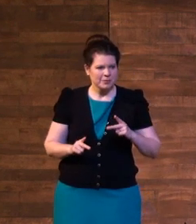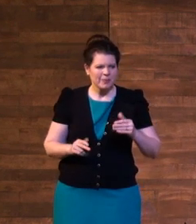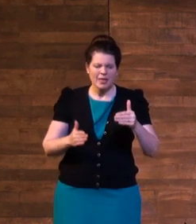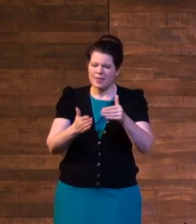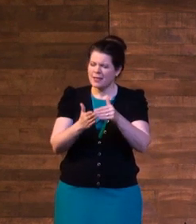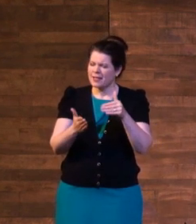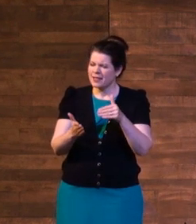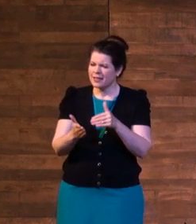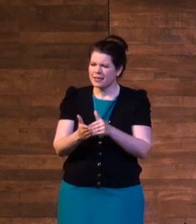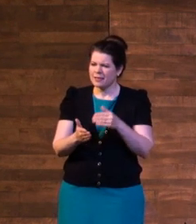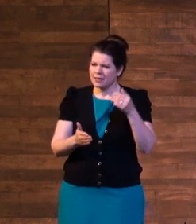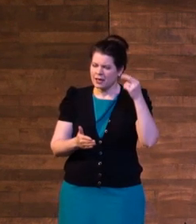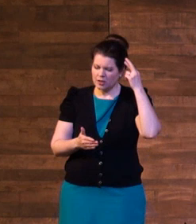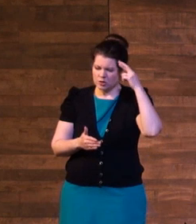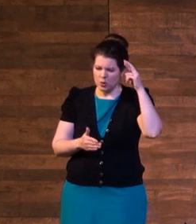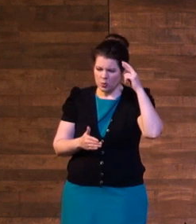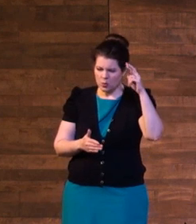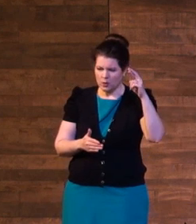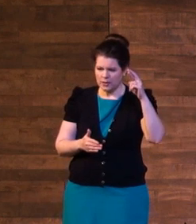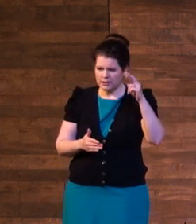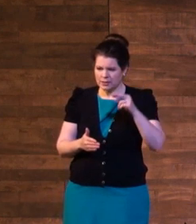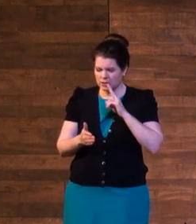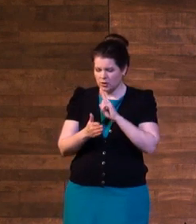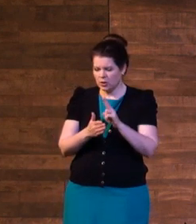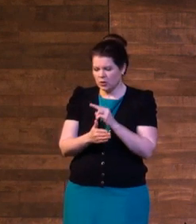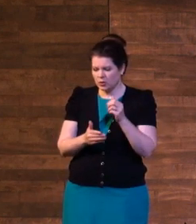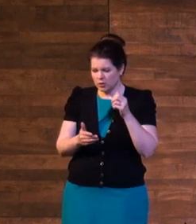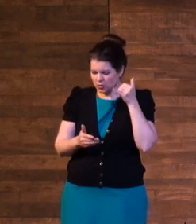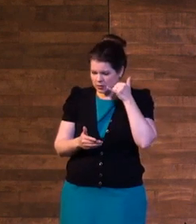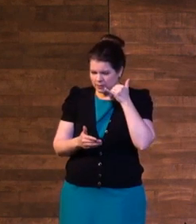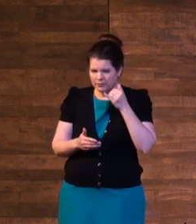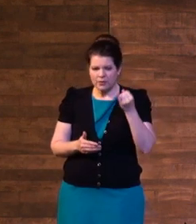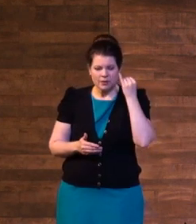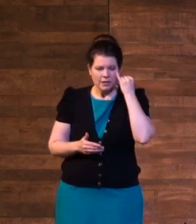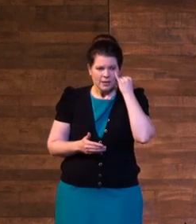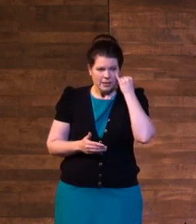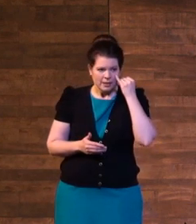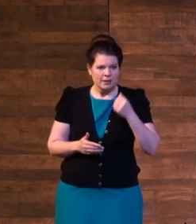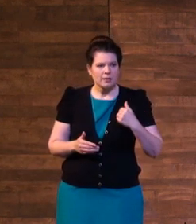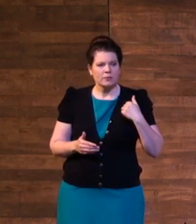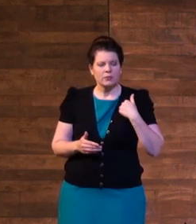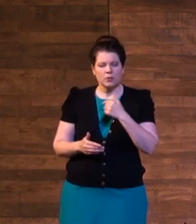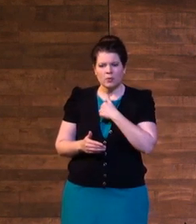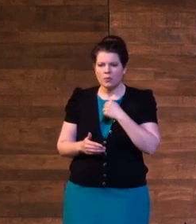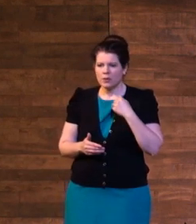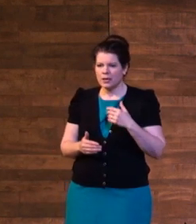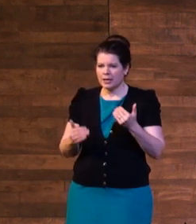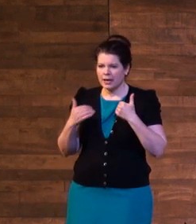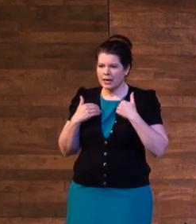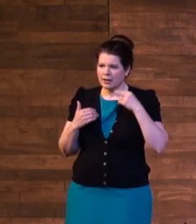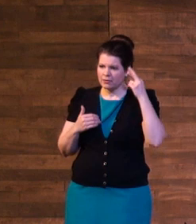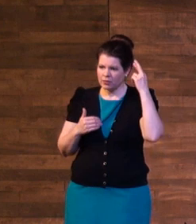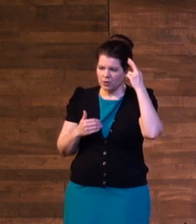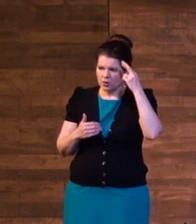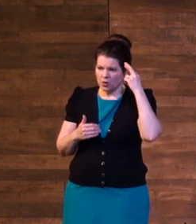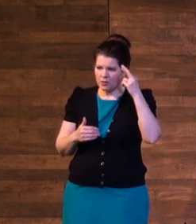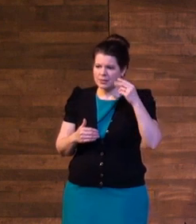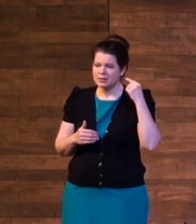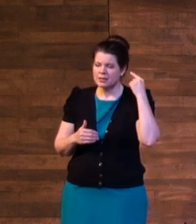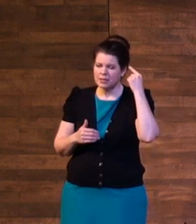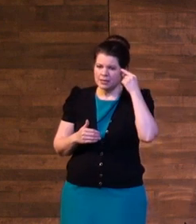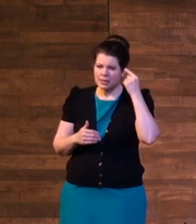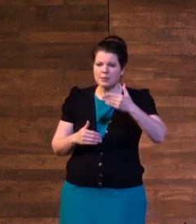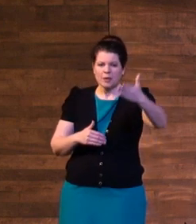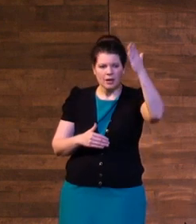day, and if we have one more reason to think about God the next time we go for that phone, well, then that's the lesson. That's the